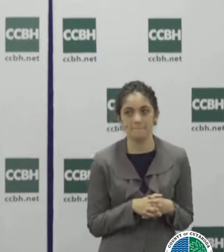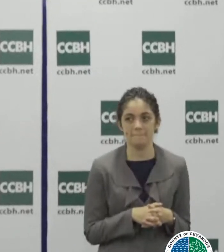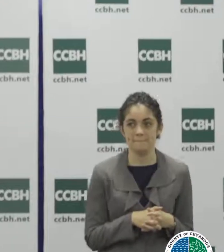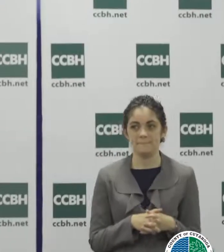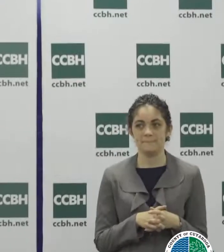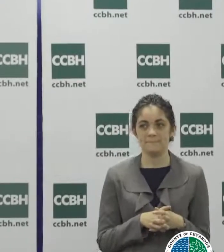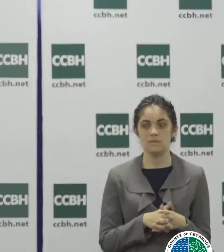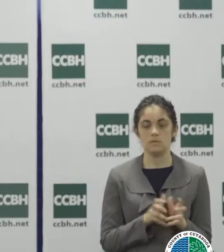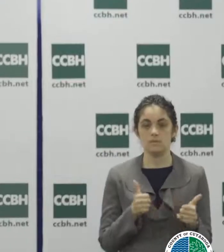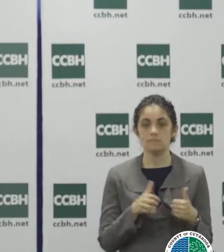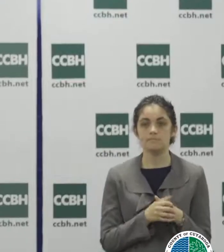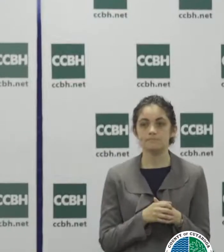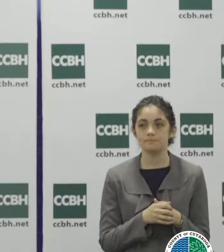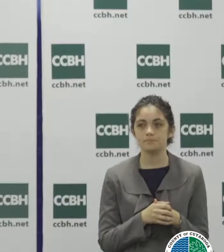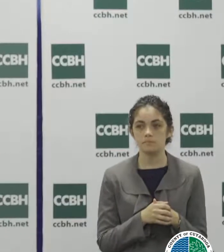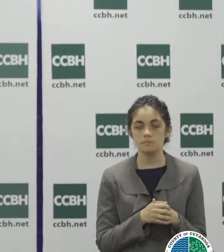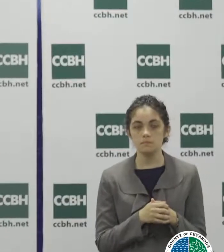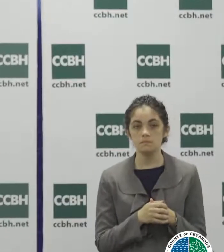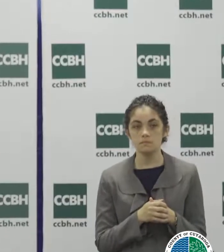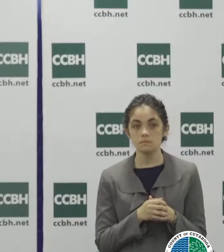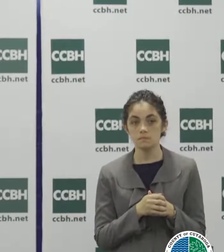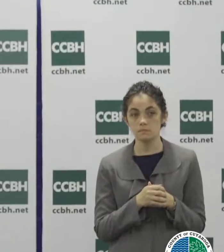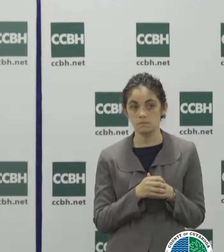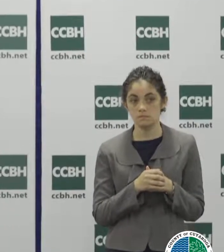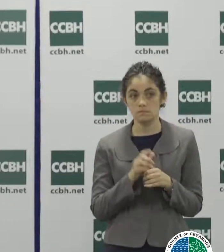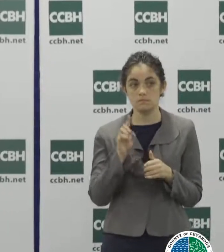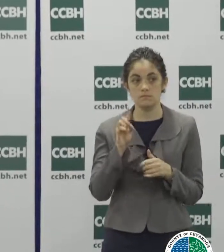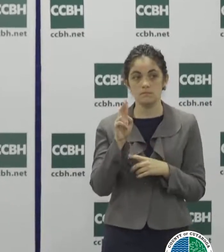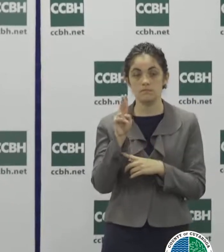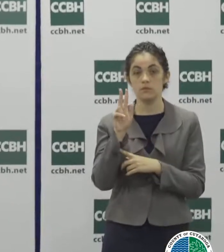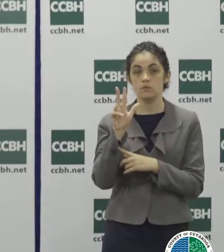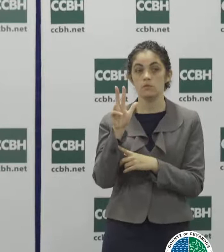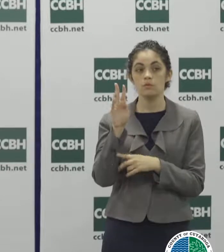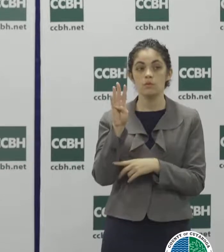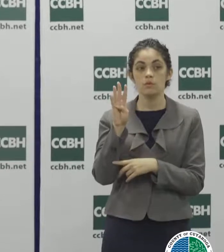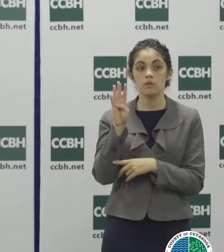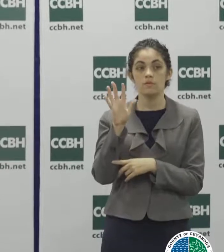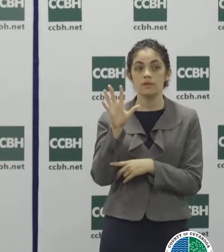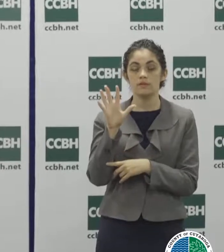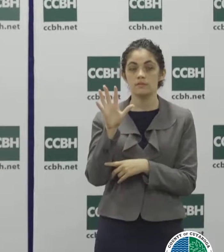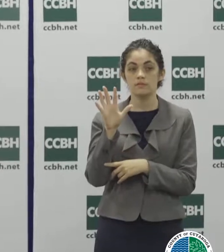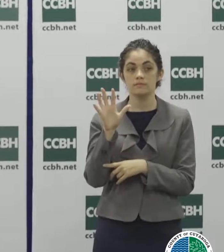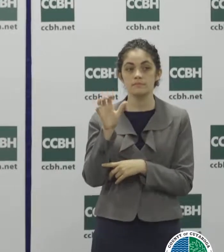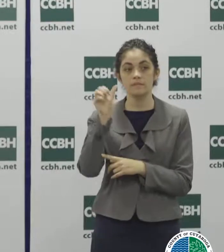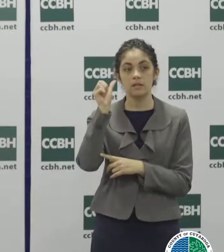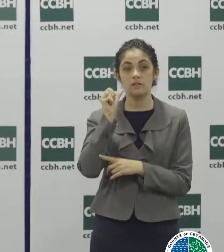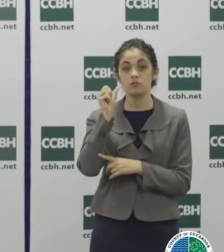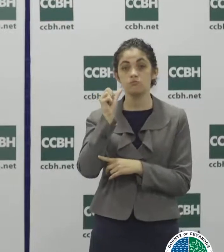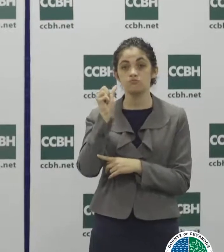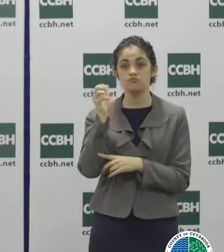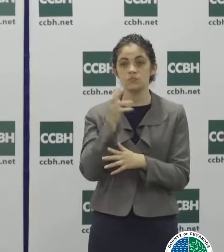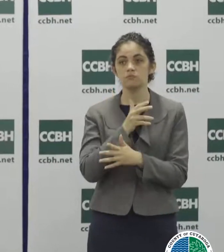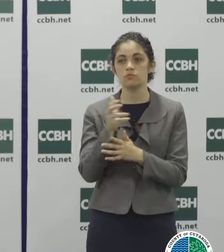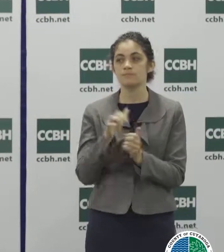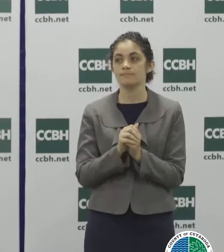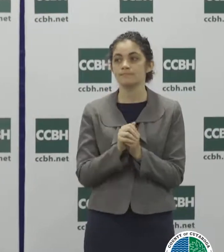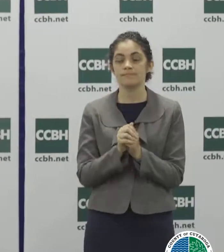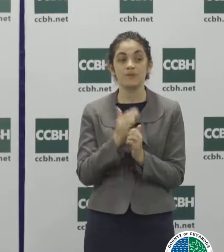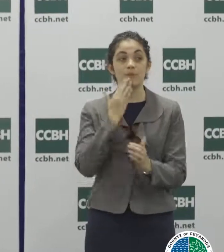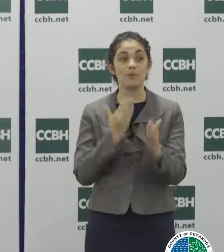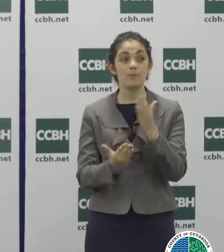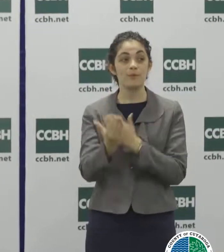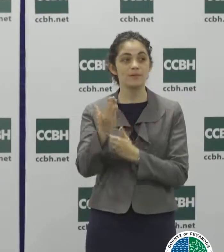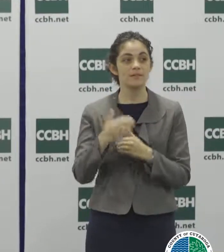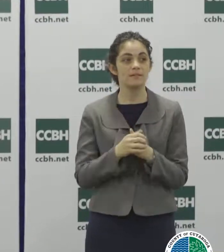We'll do a sound check here. 1, 2, 3, 4, 5. Good. Okay. Good